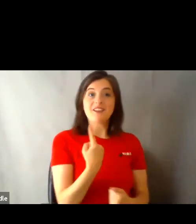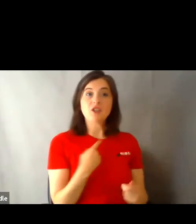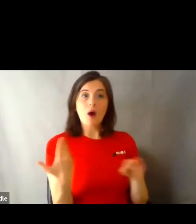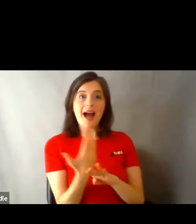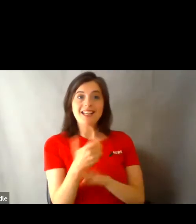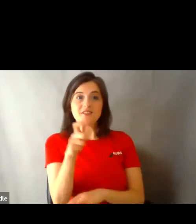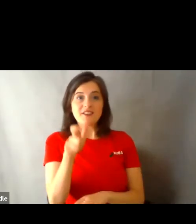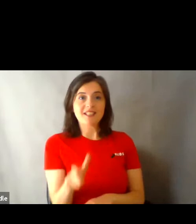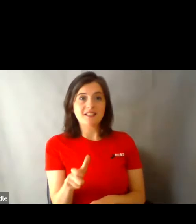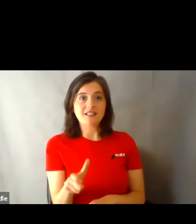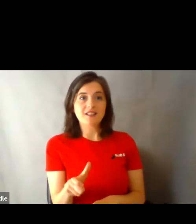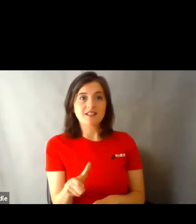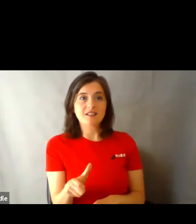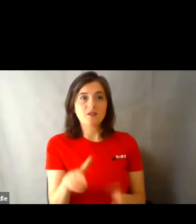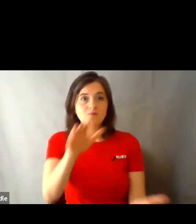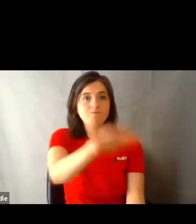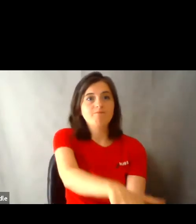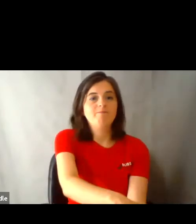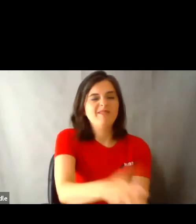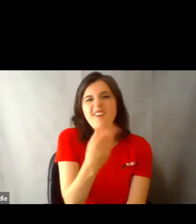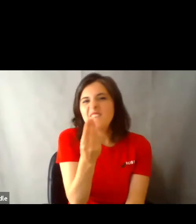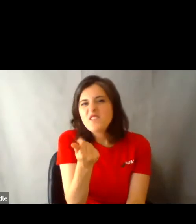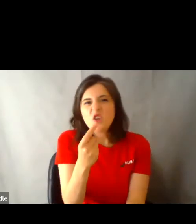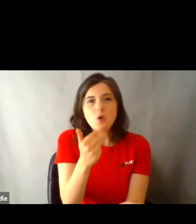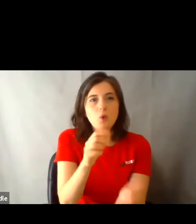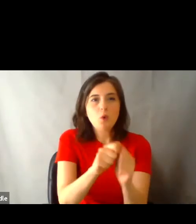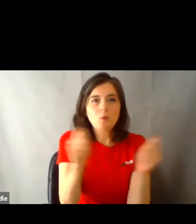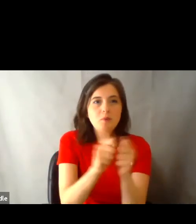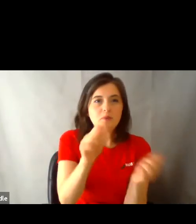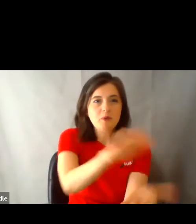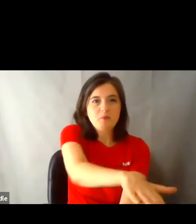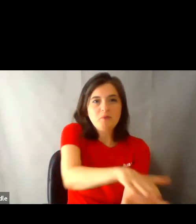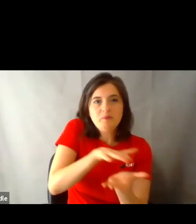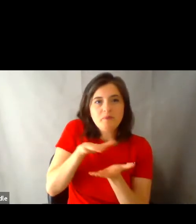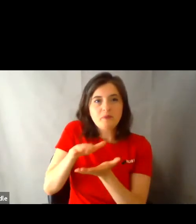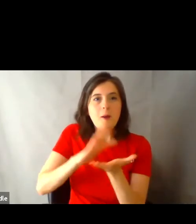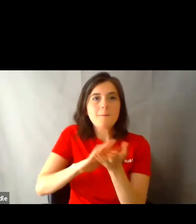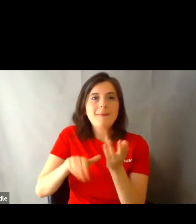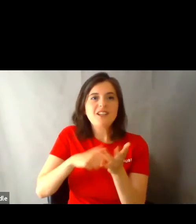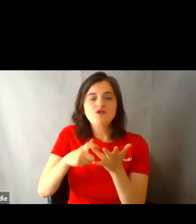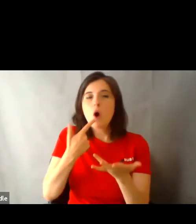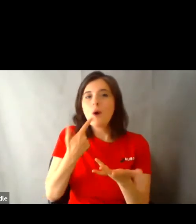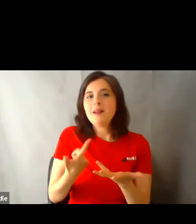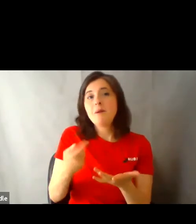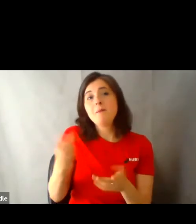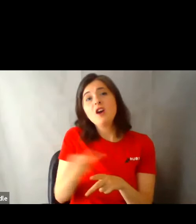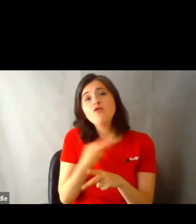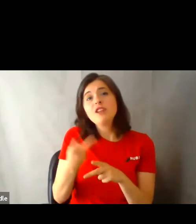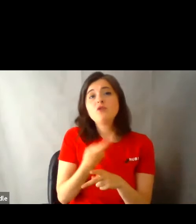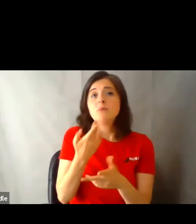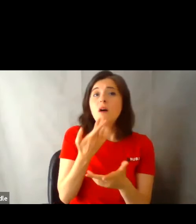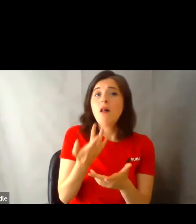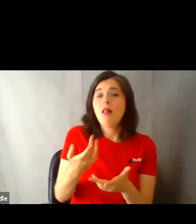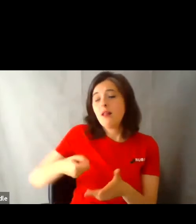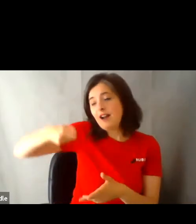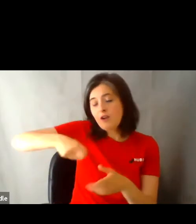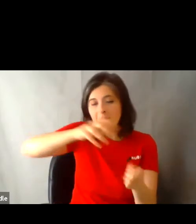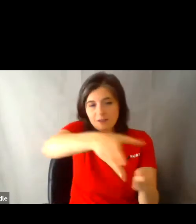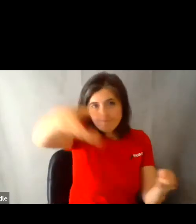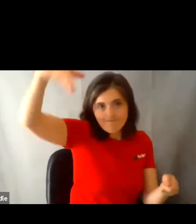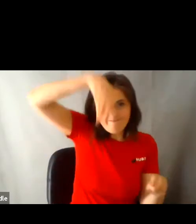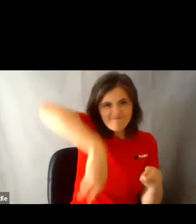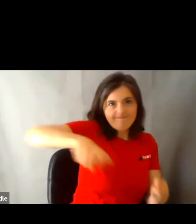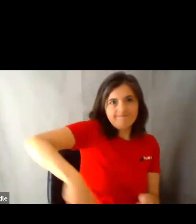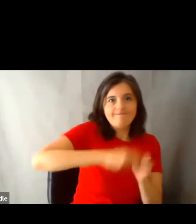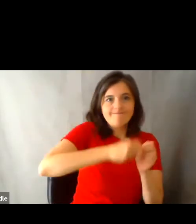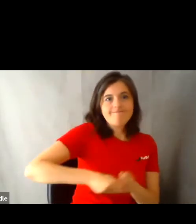activists swiping small numbers of the Metro newspapers in a reusable carrier bag, maybe with 20 or 30 and things like that. Now,